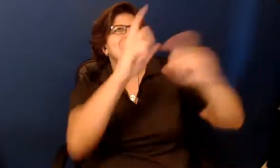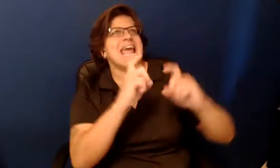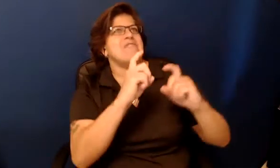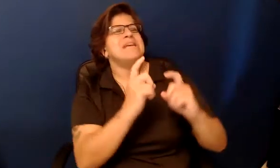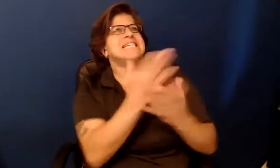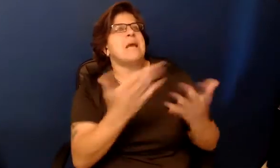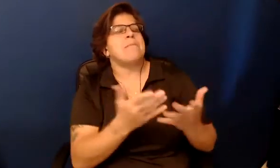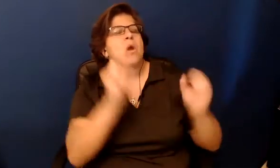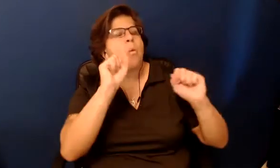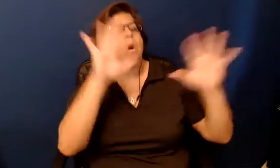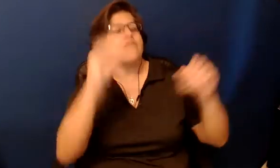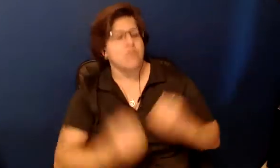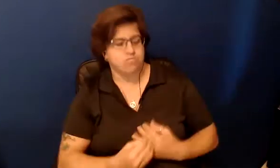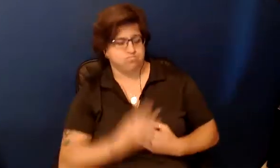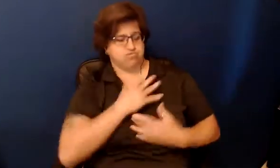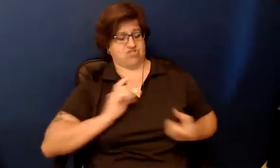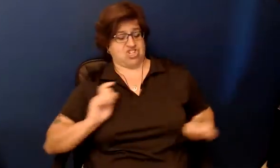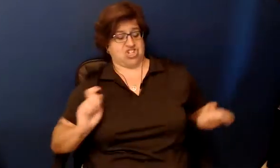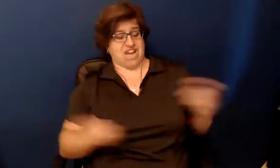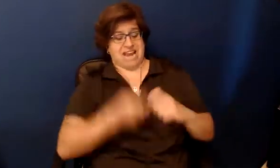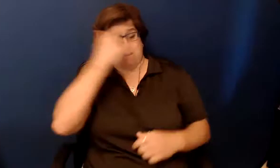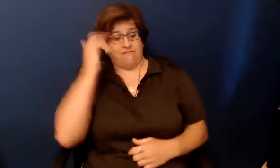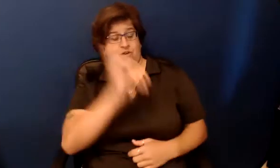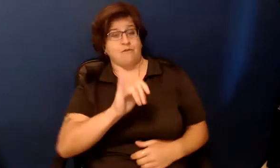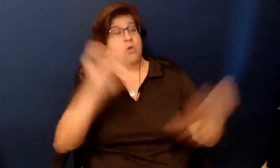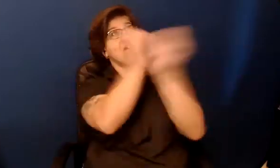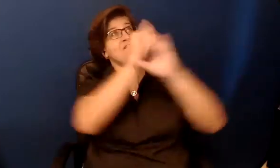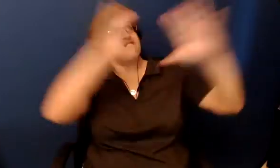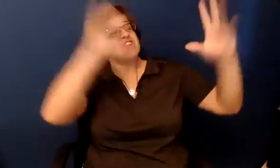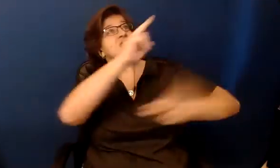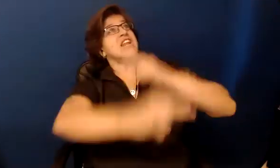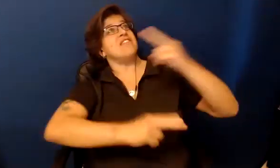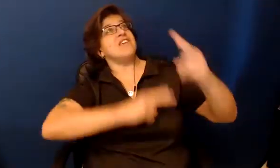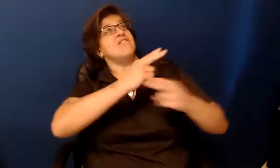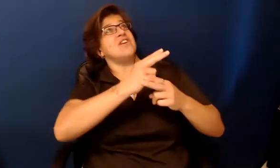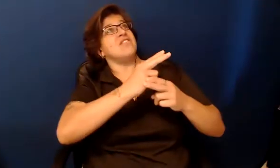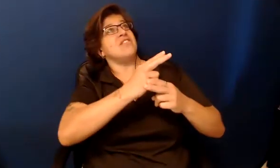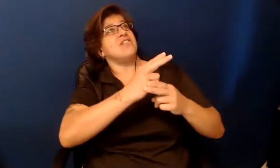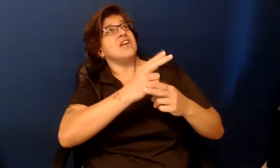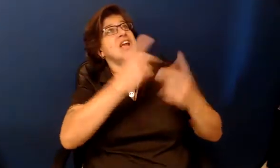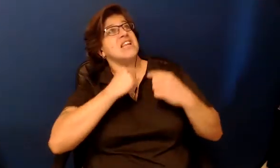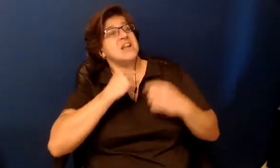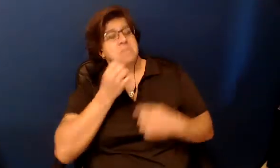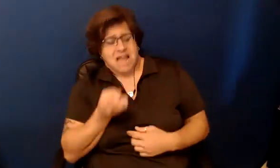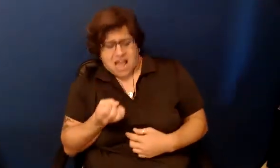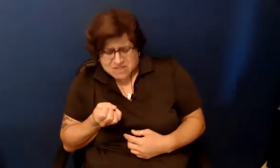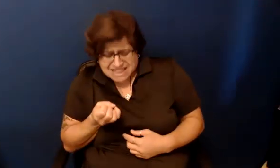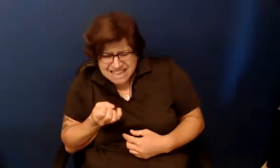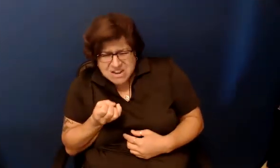I was given something wonderful, something that changed me forever, a vision of the universe that tells us how tiny and